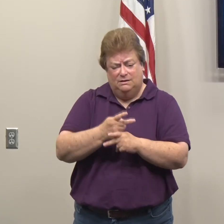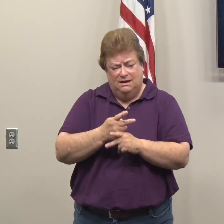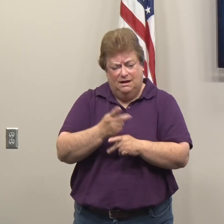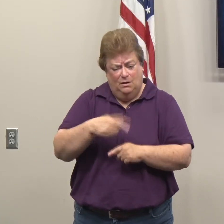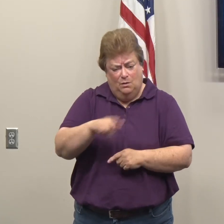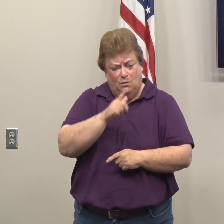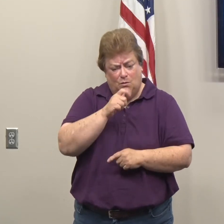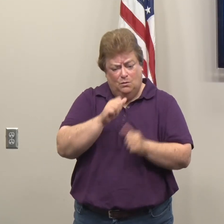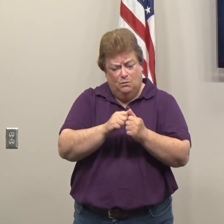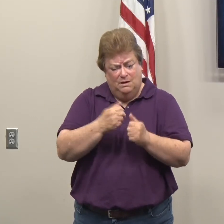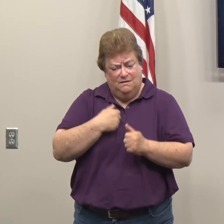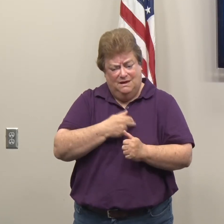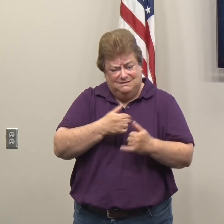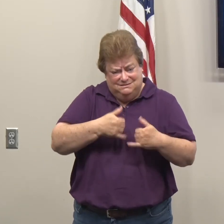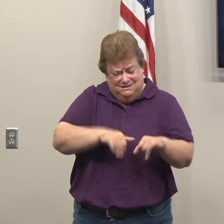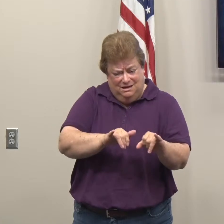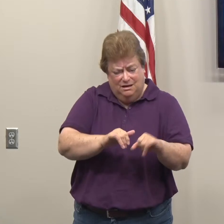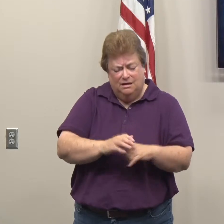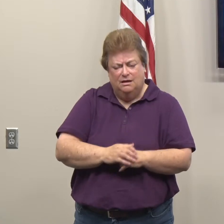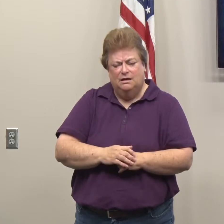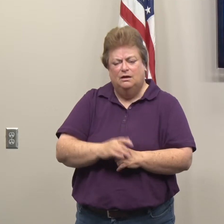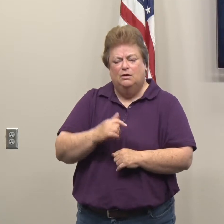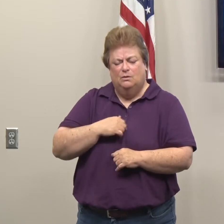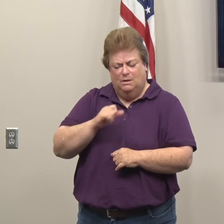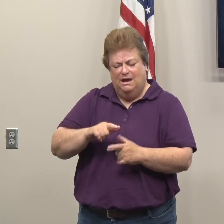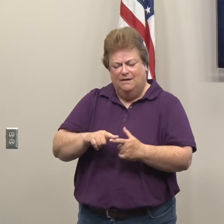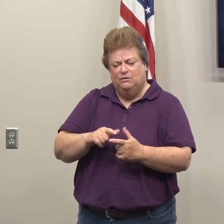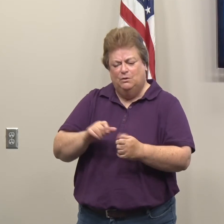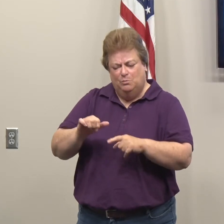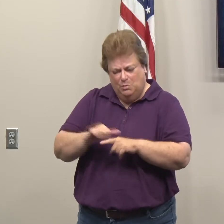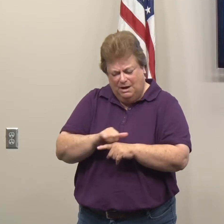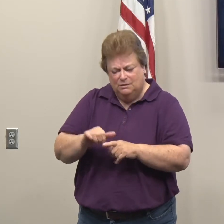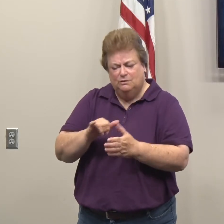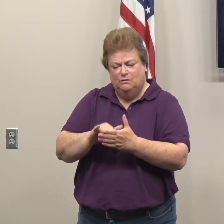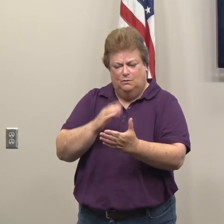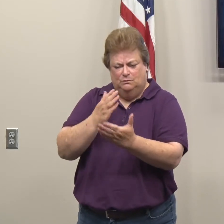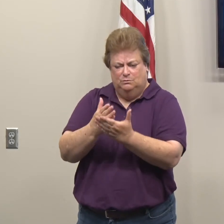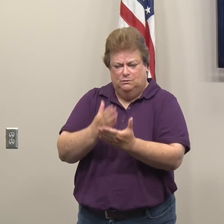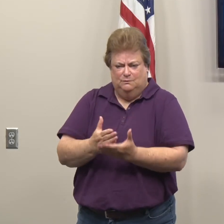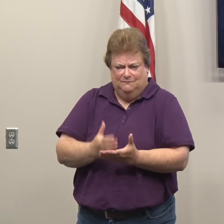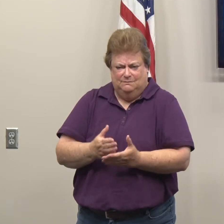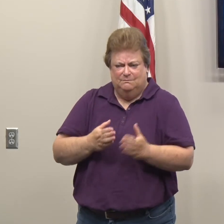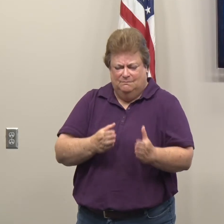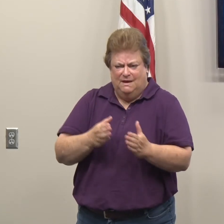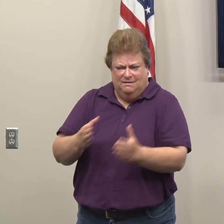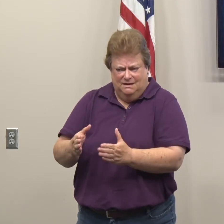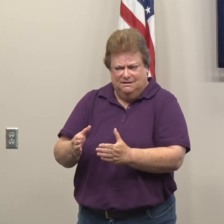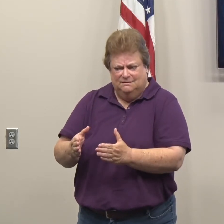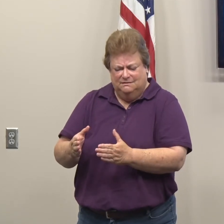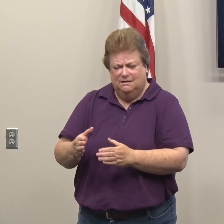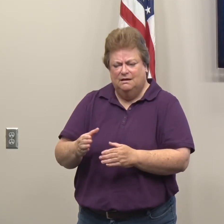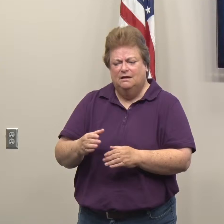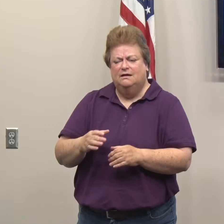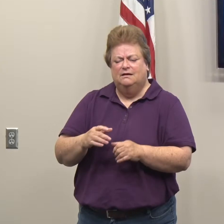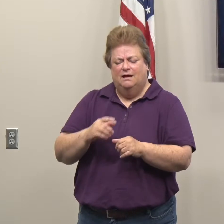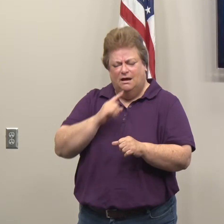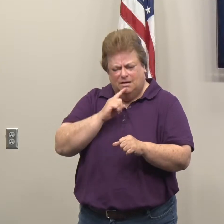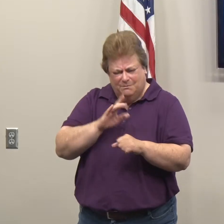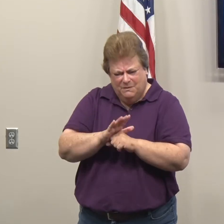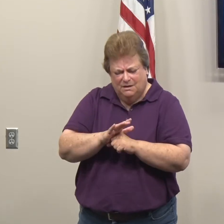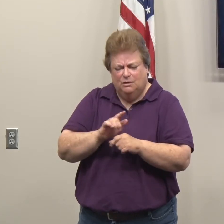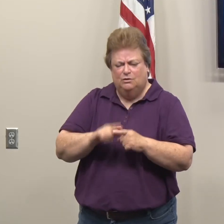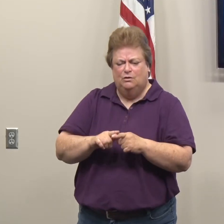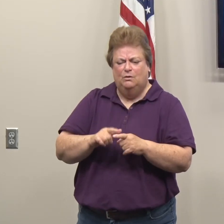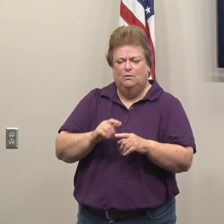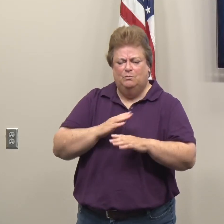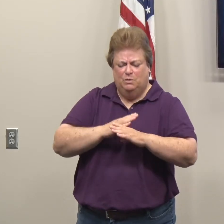us, is to practice proven preventative measures faithfully. Let's demonstrate our commitment to protecting our friends, our family,